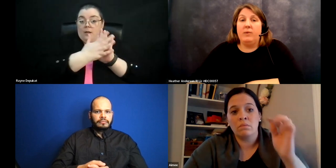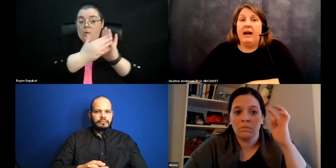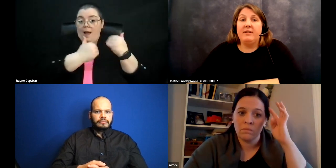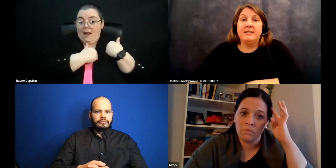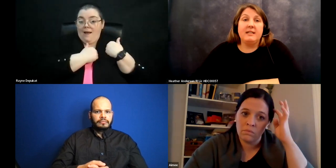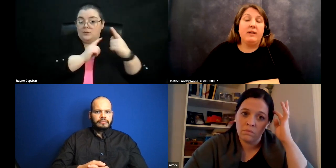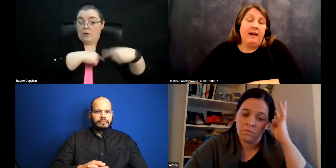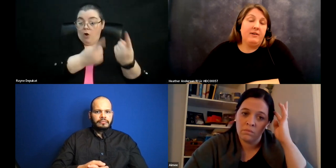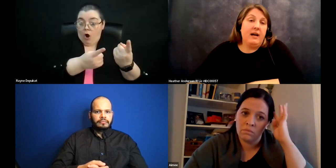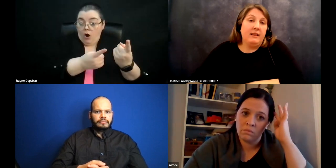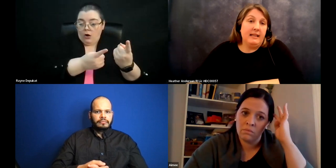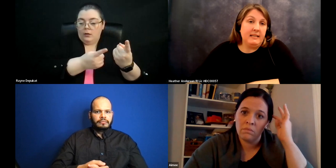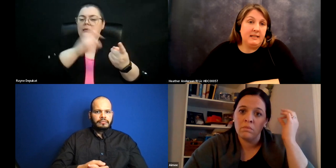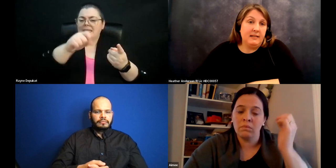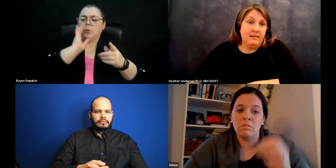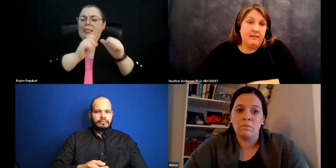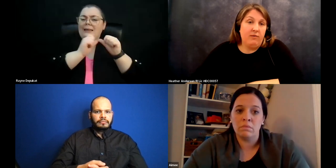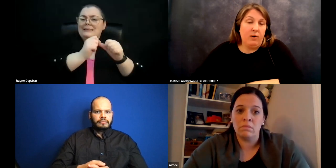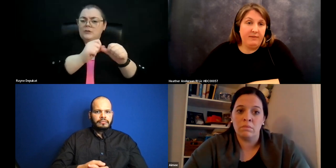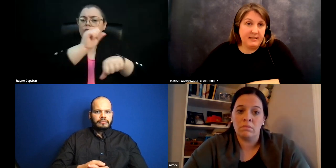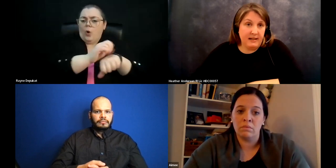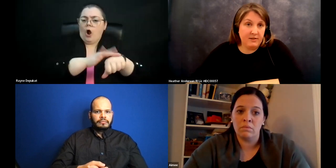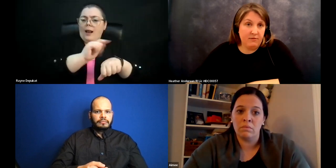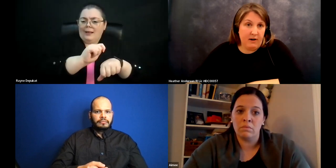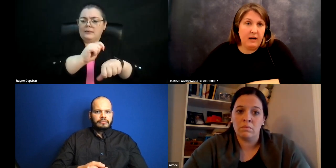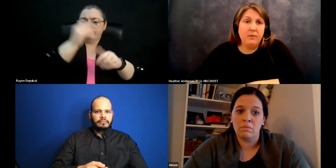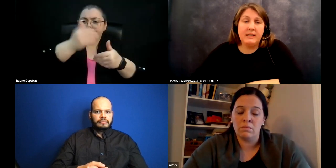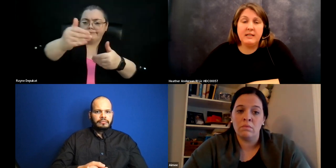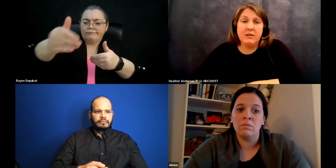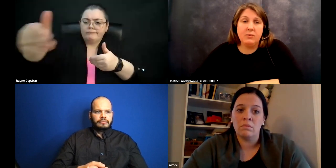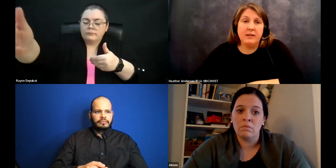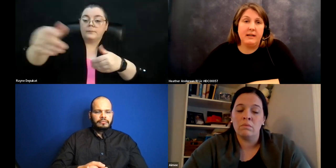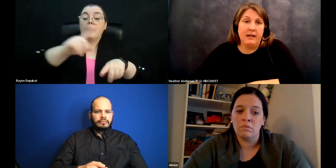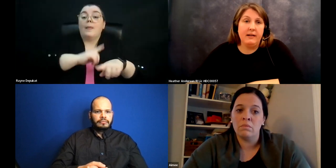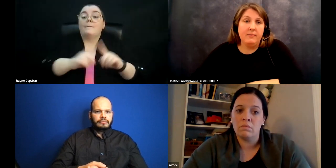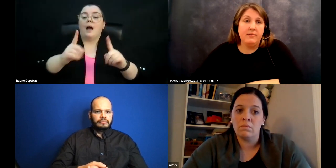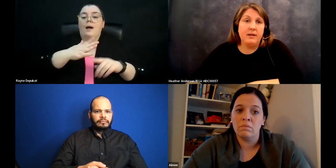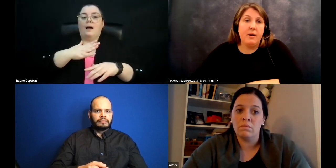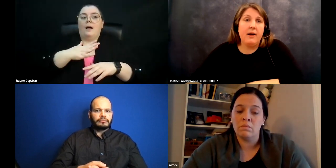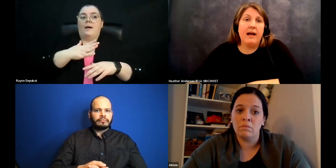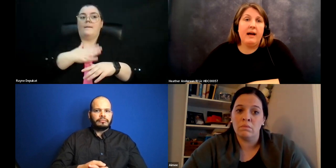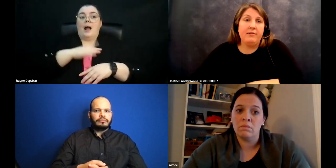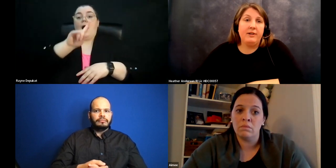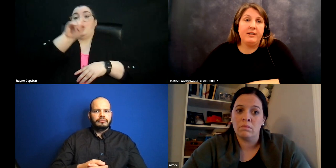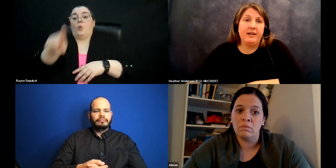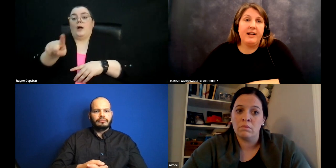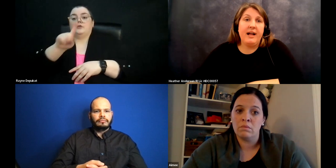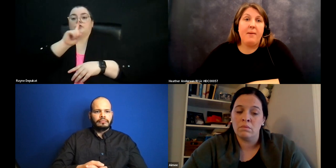we'll have a list of what we've discussed so far, and we will continue to working on it. However,